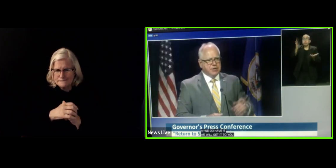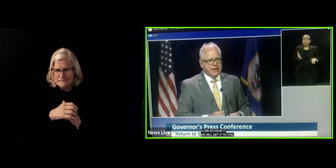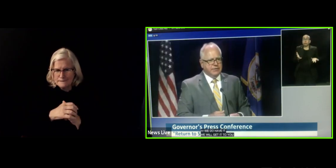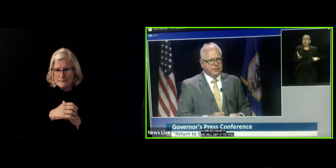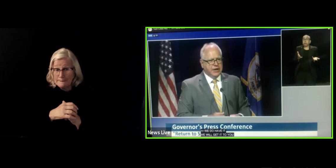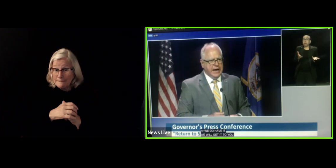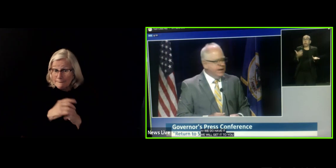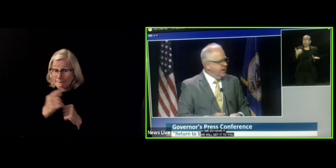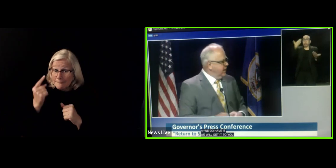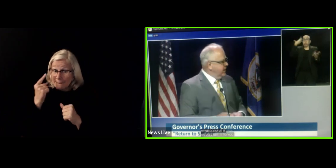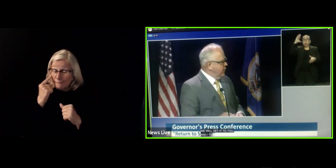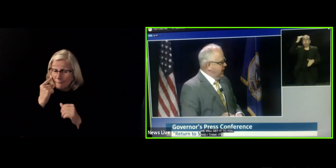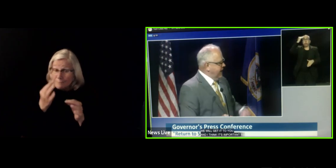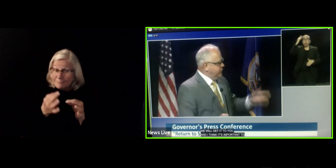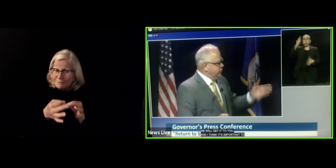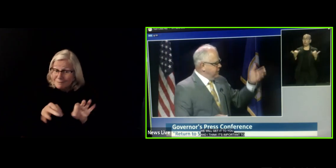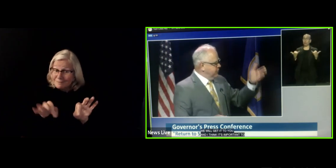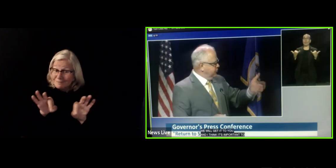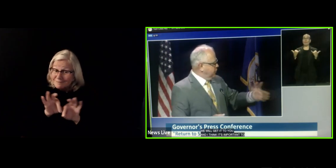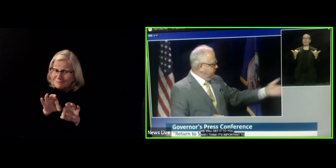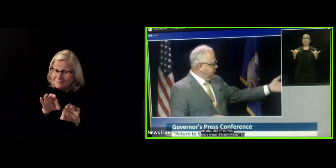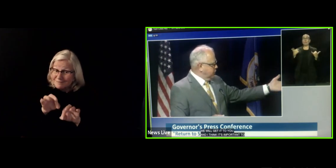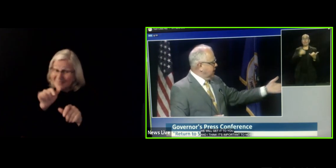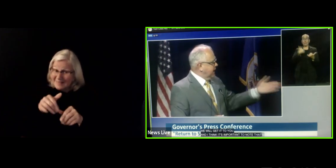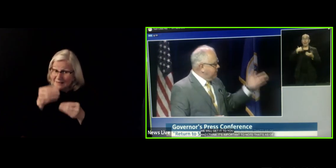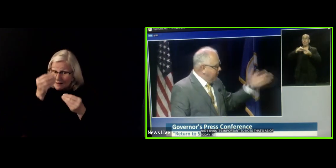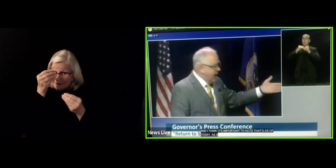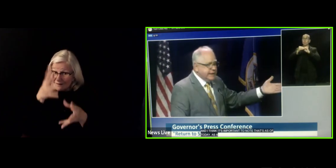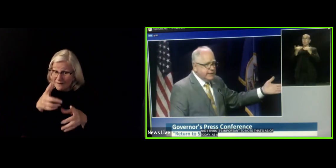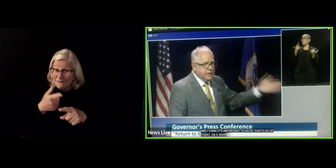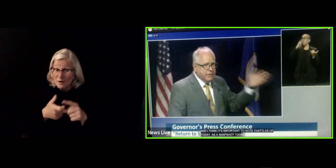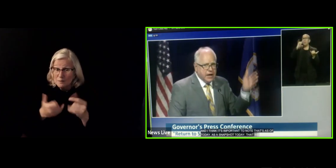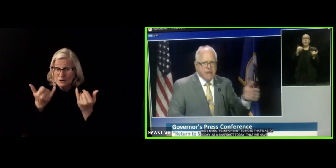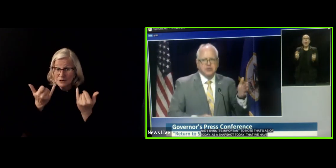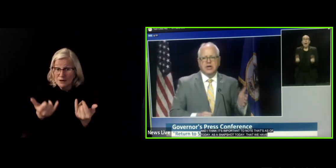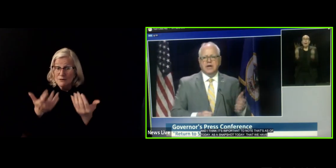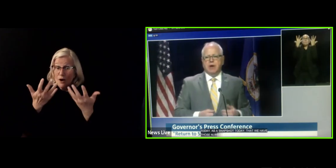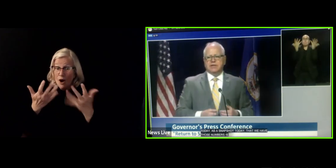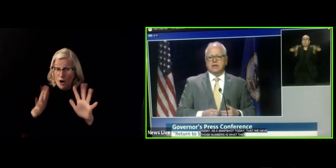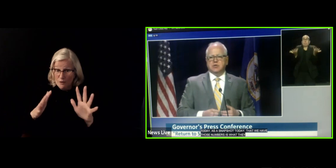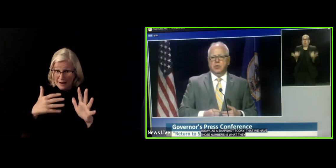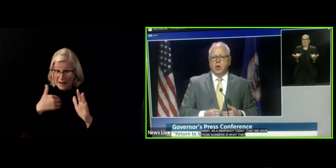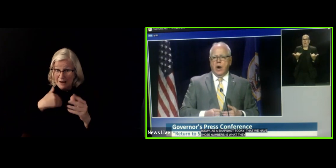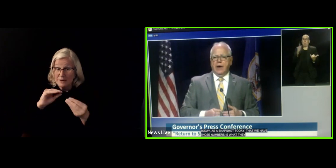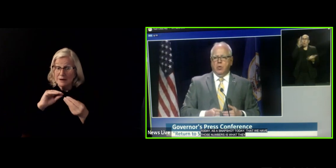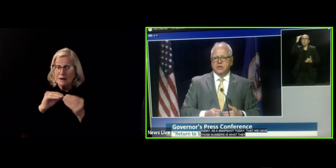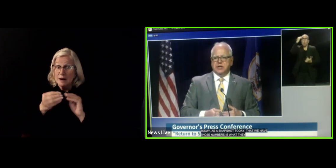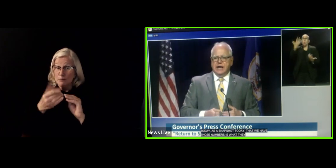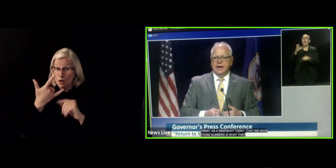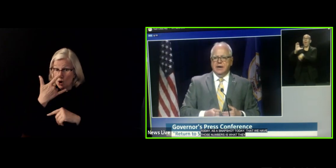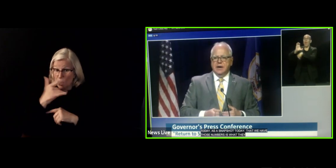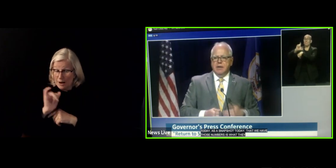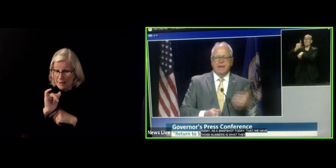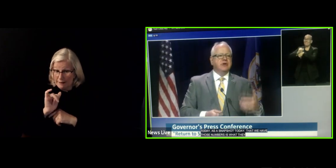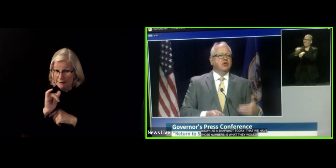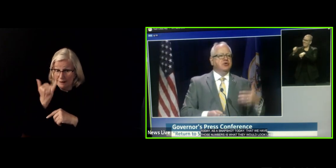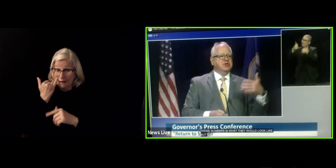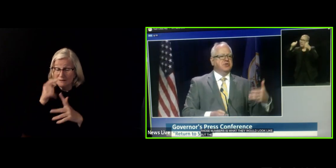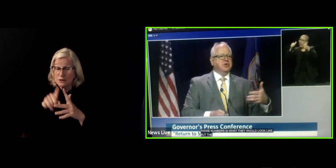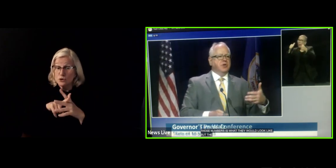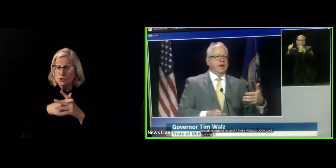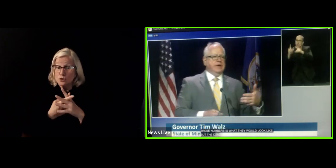snapshot in today, that we have those numbers as what they would look like. But the consultative process would require, once again, making sure